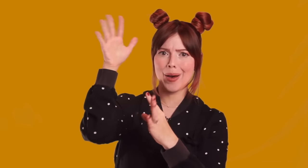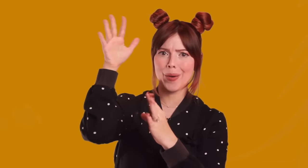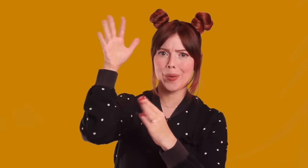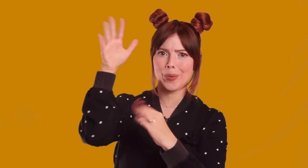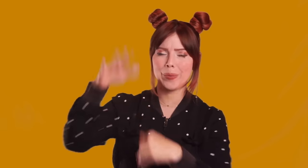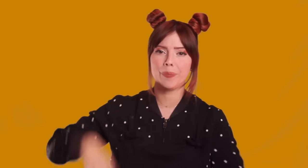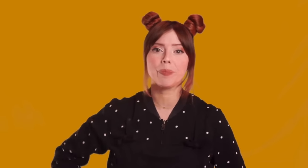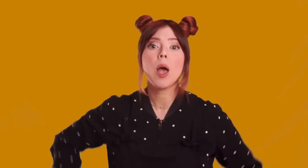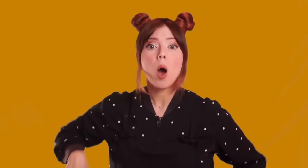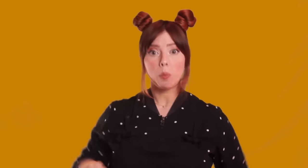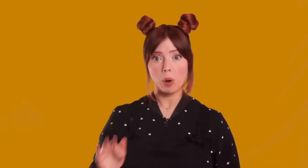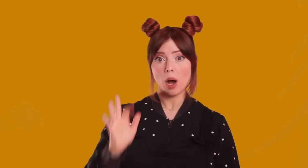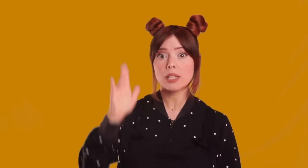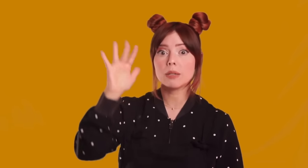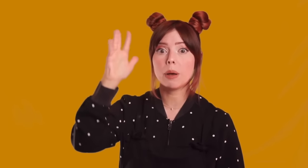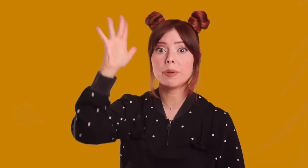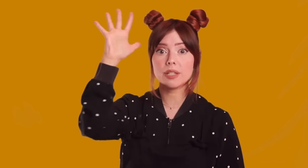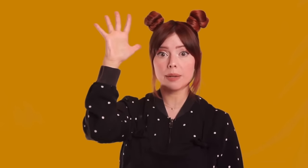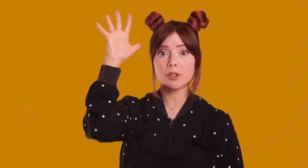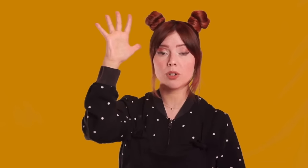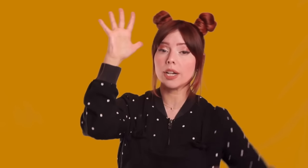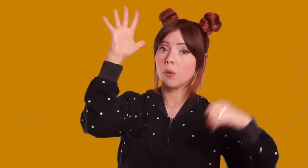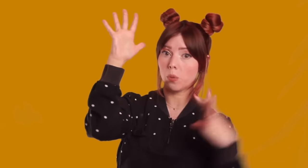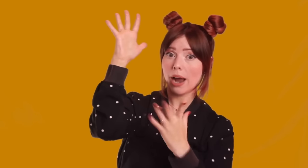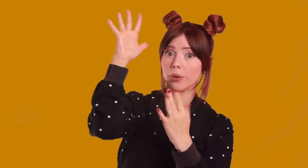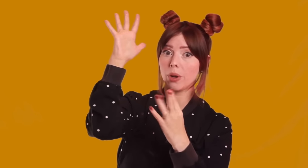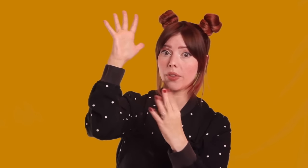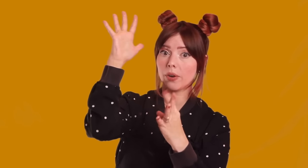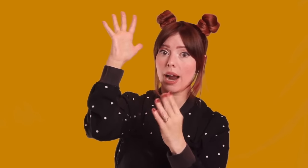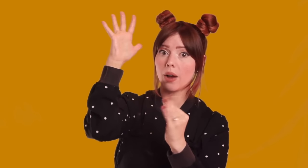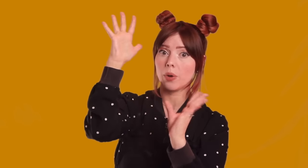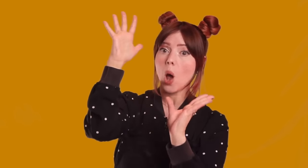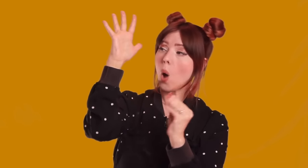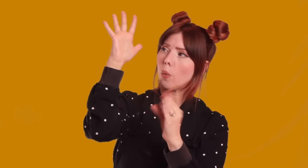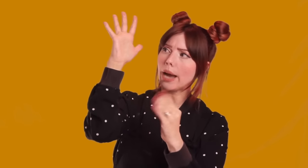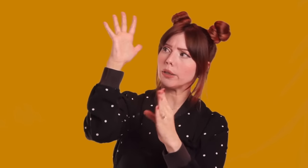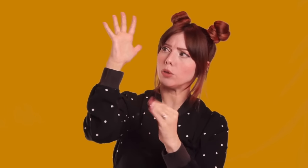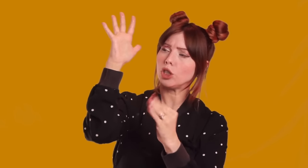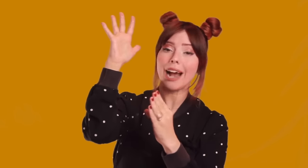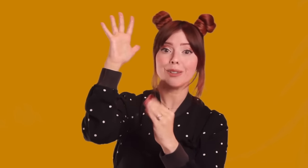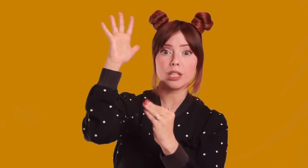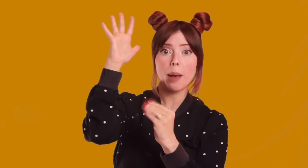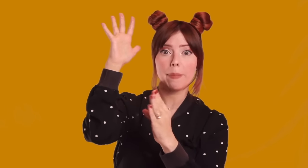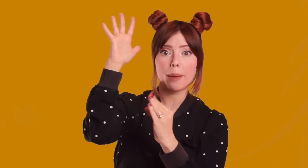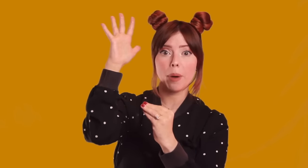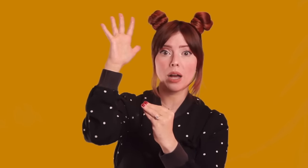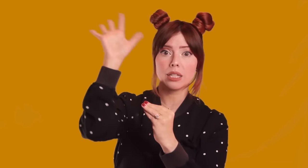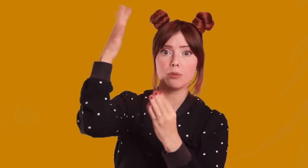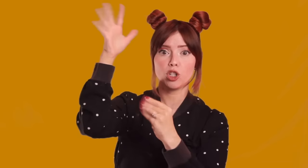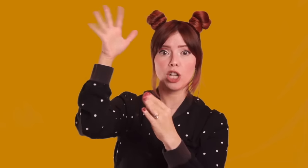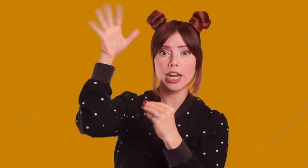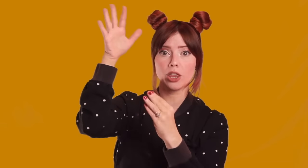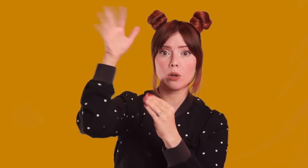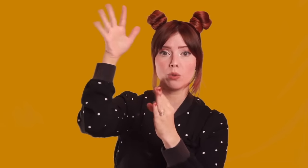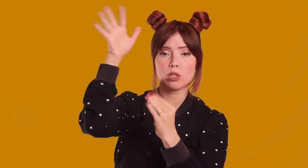down. Possum up a cinnamon tree, raccoon on the ground. Raccoon shouts up at possum, shake those